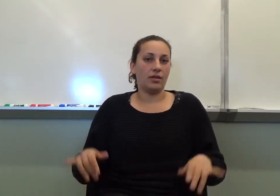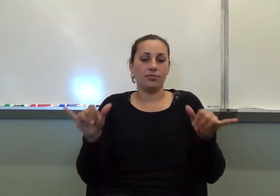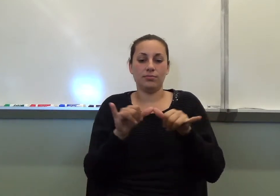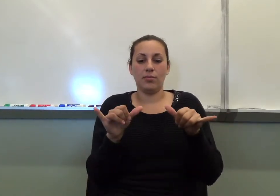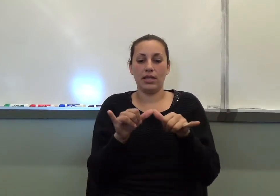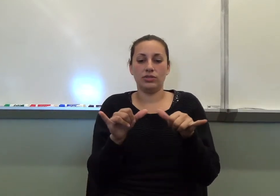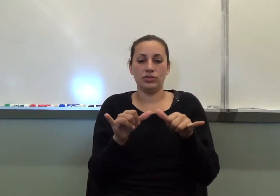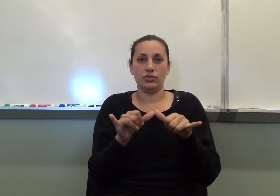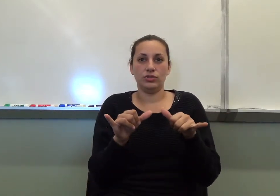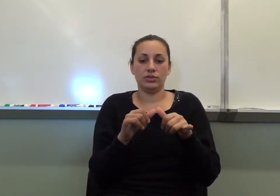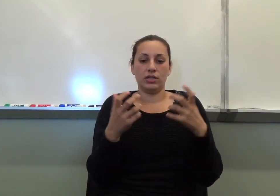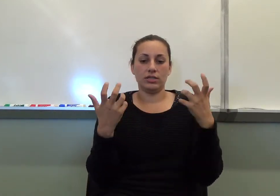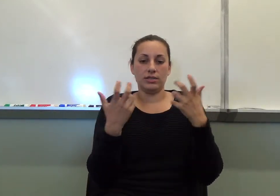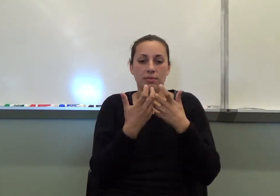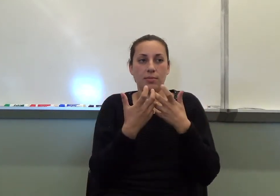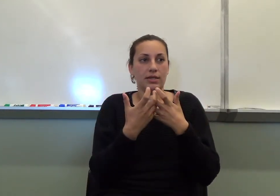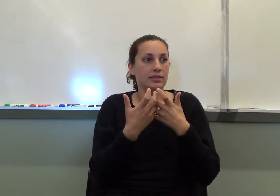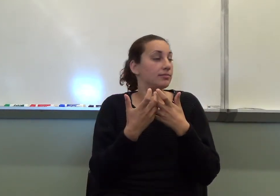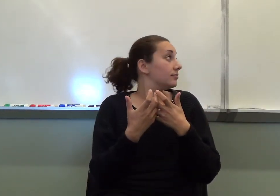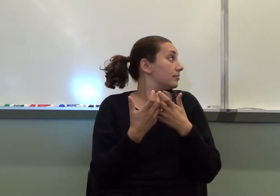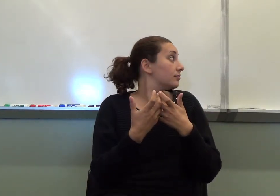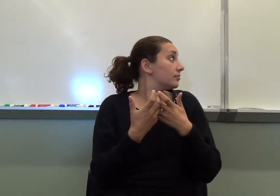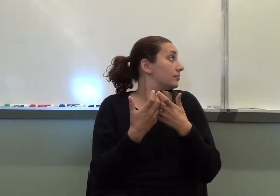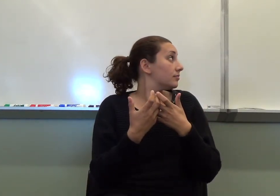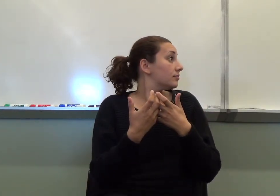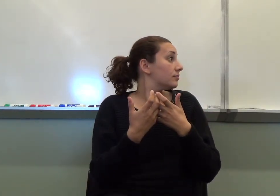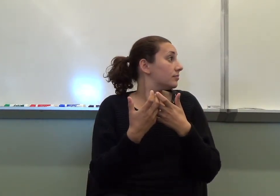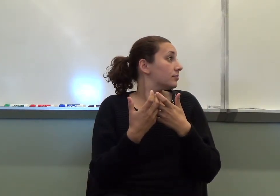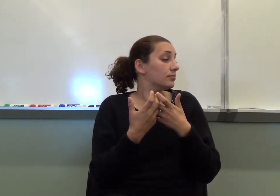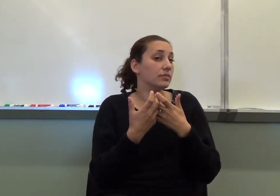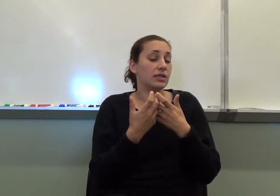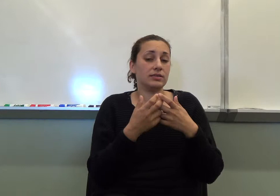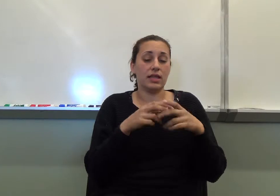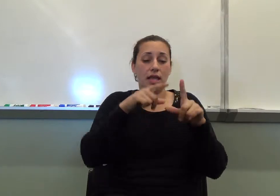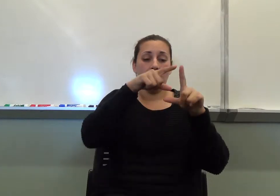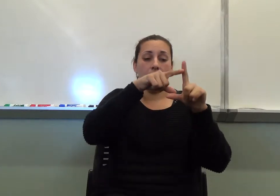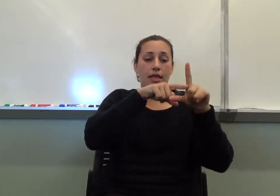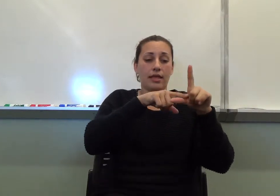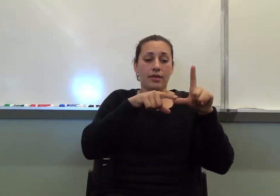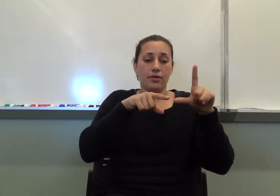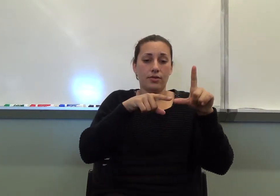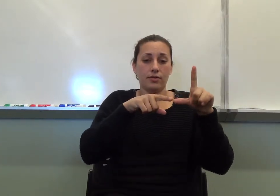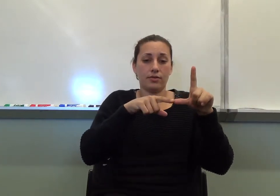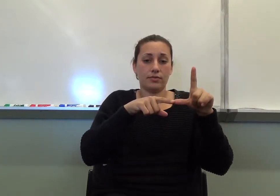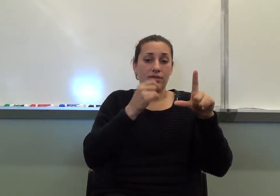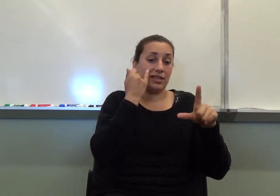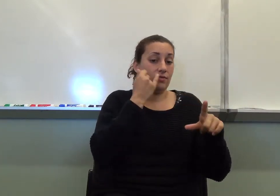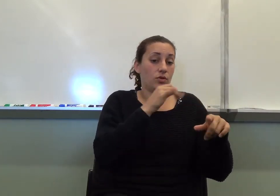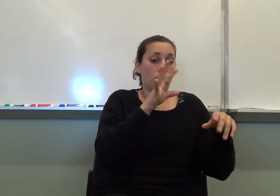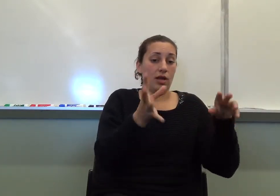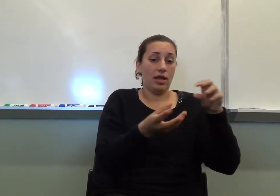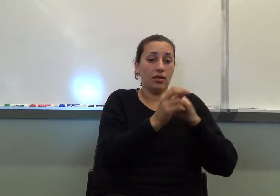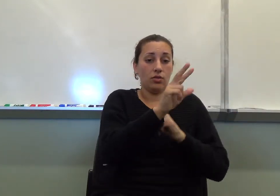37.4 degrees. Now the supplement is going to be the angle, if you added it to that one, 37.4, get